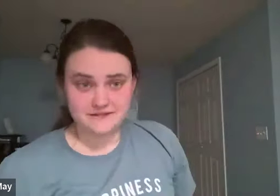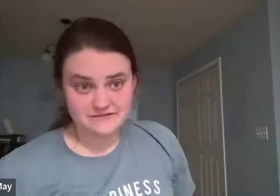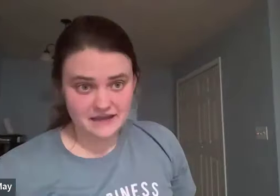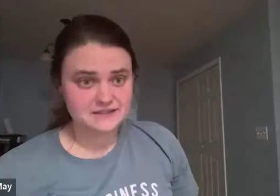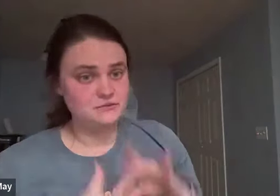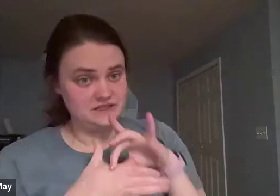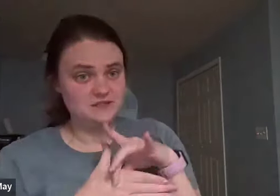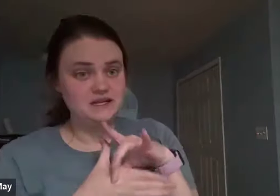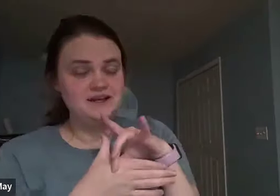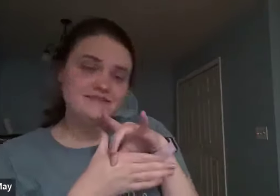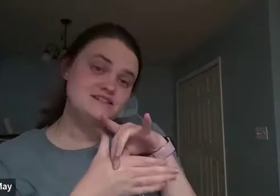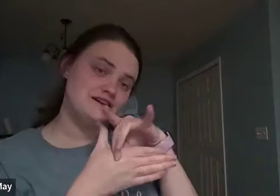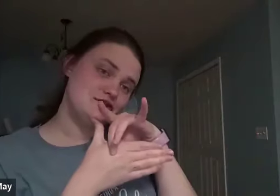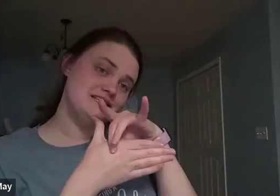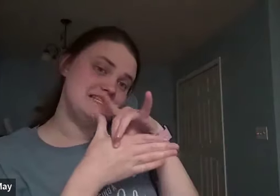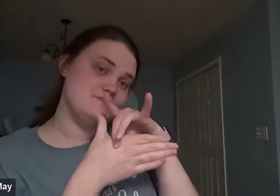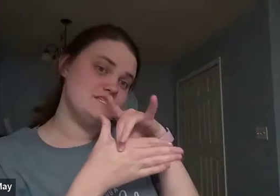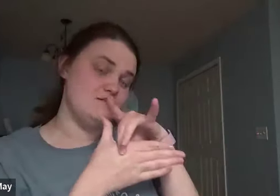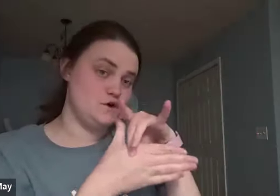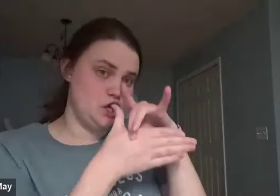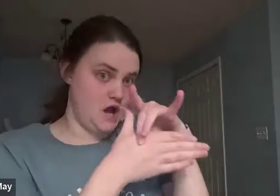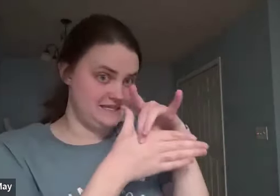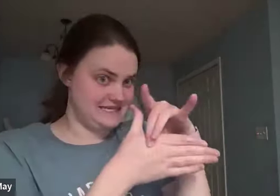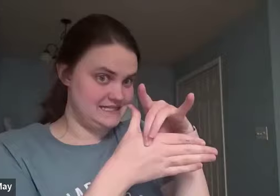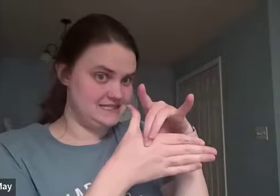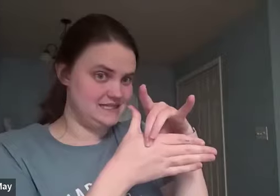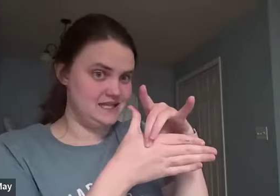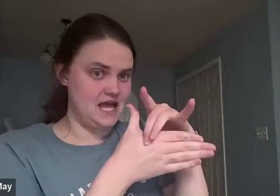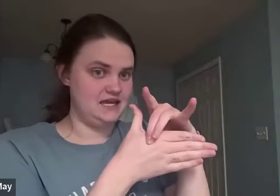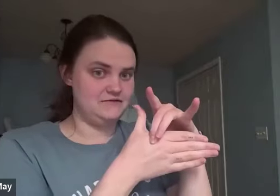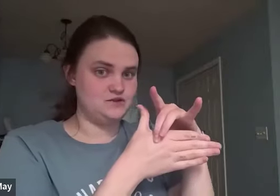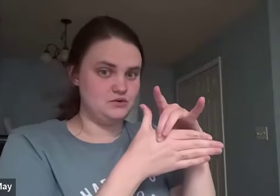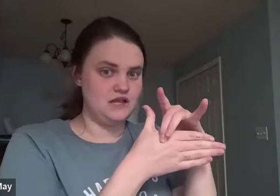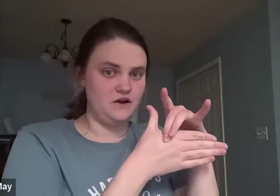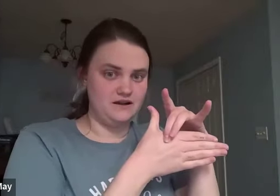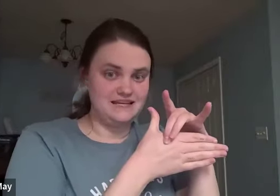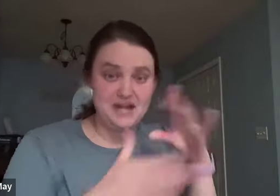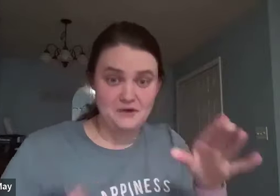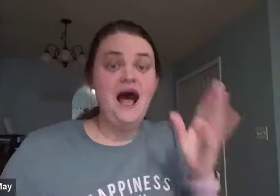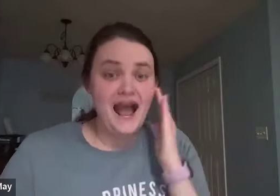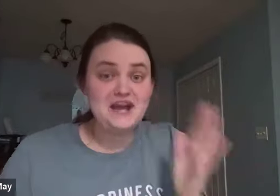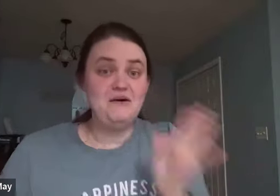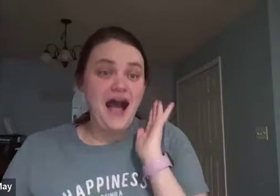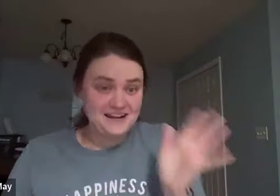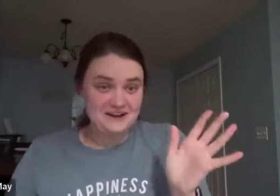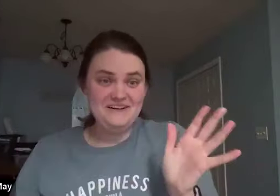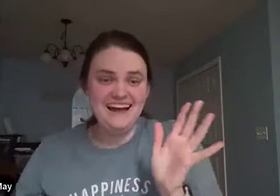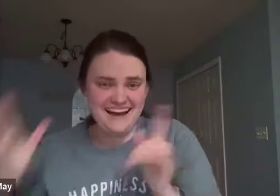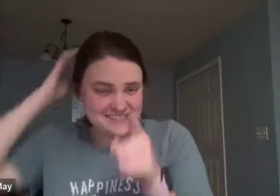Fun fact with this one, this also is the same sign for content. Like if school, like the content, I know. I saw